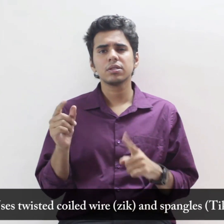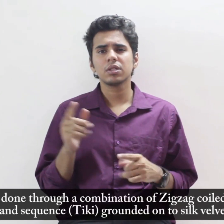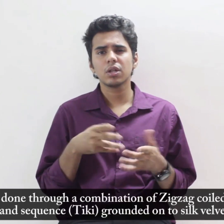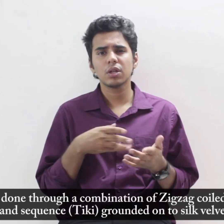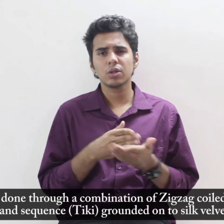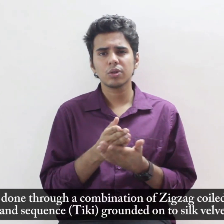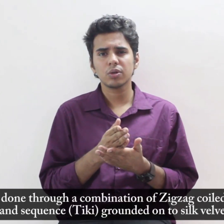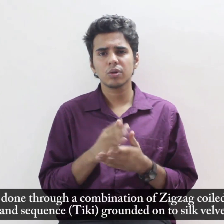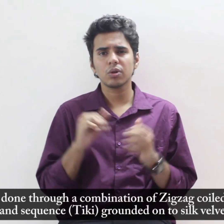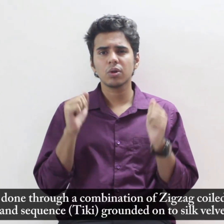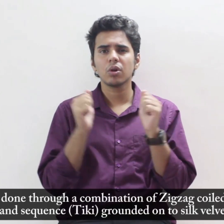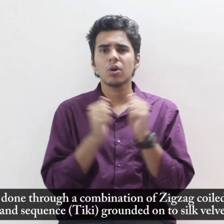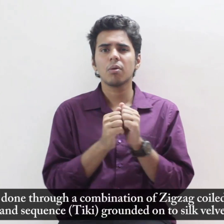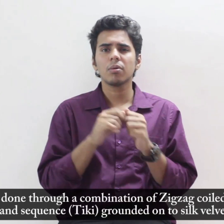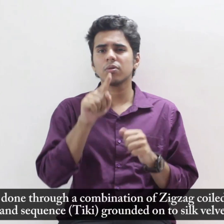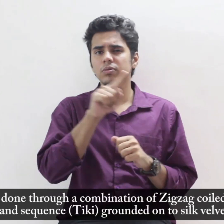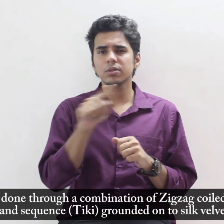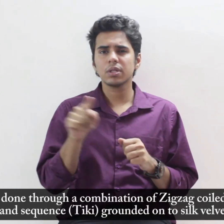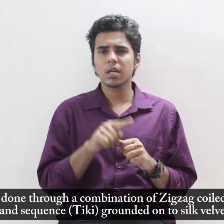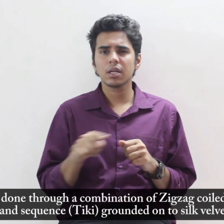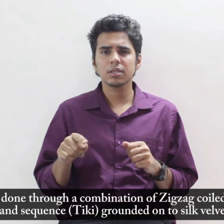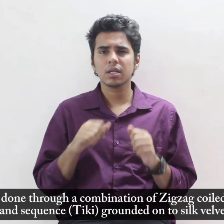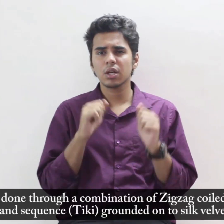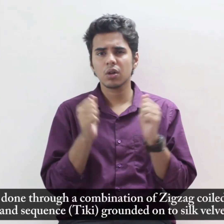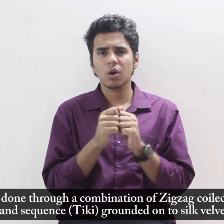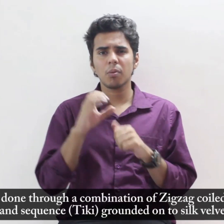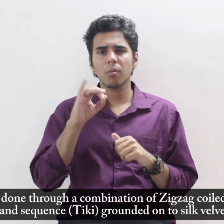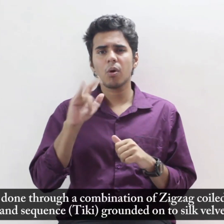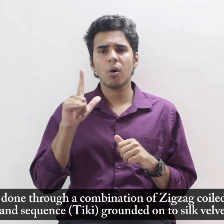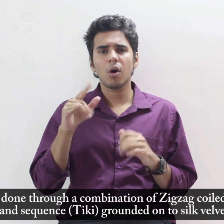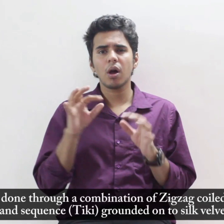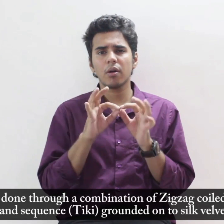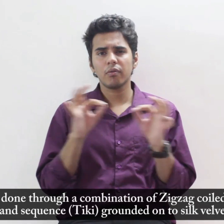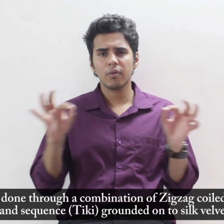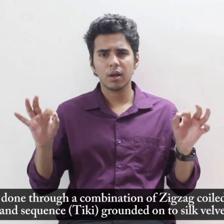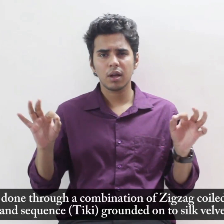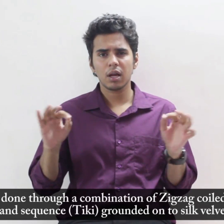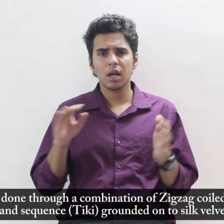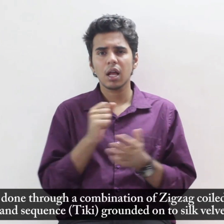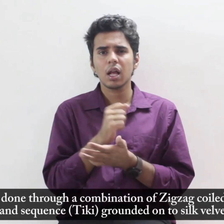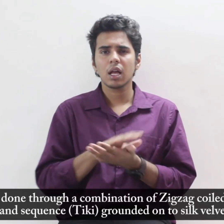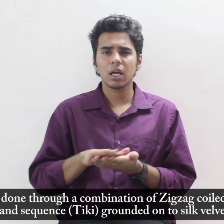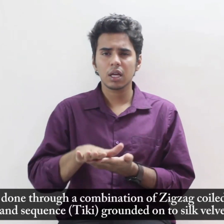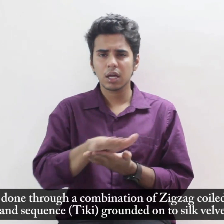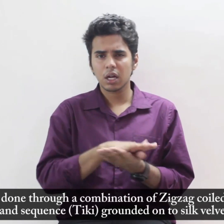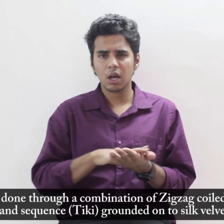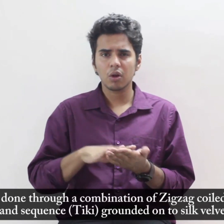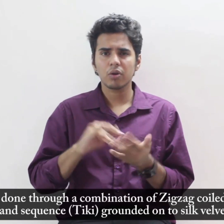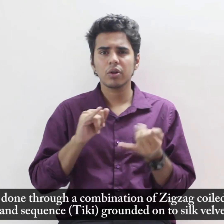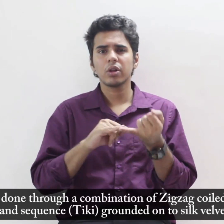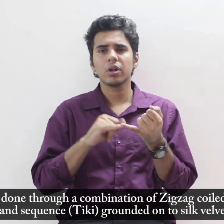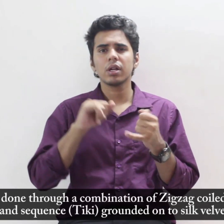It is done through a combination of zigzag coiled wire and sequence tikki grounded onto the silk